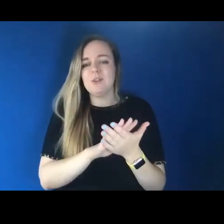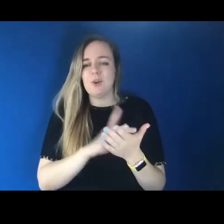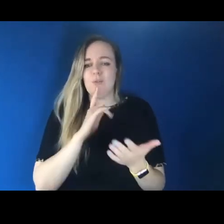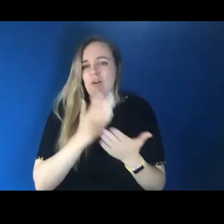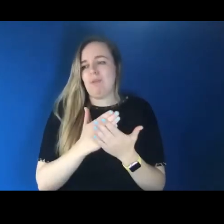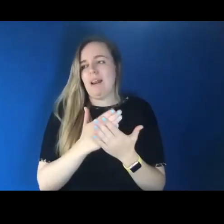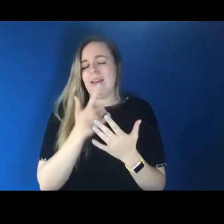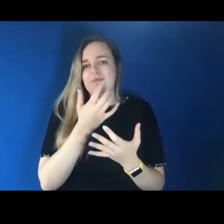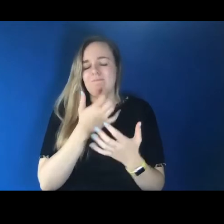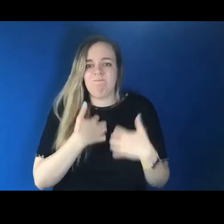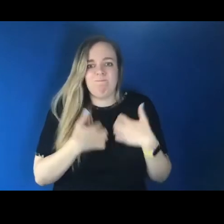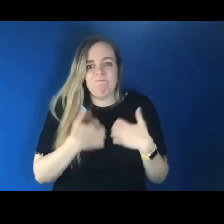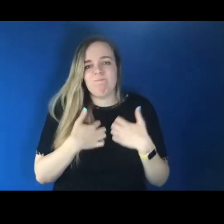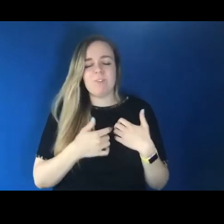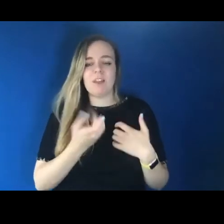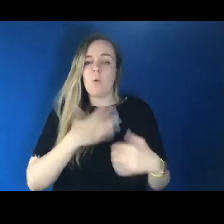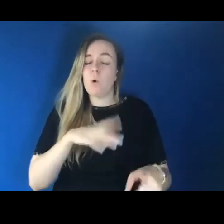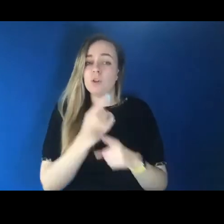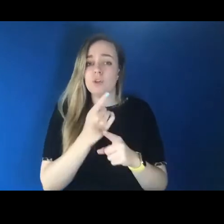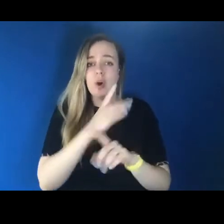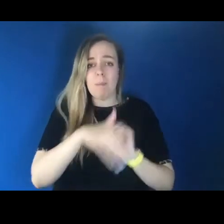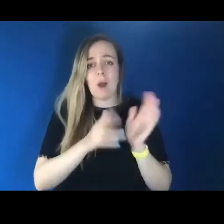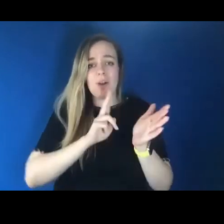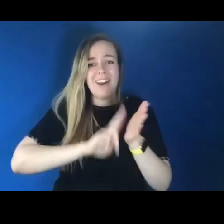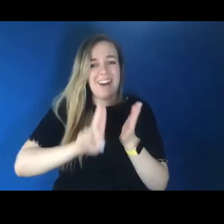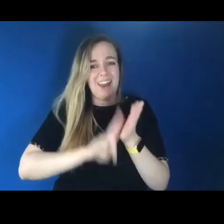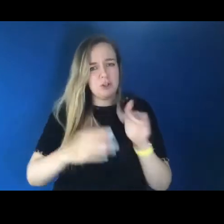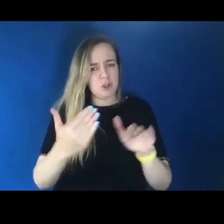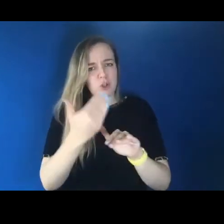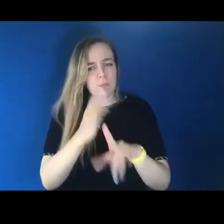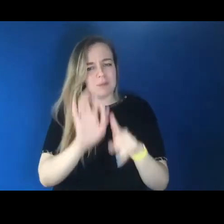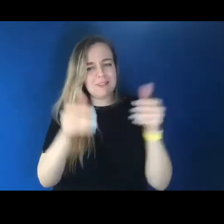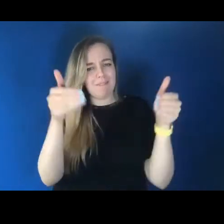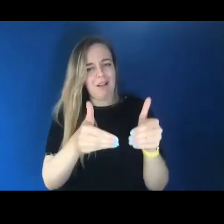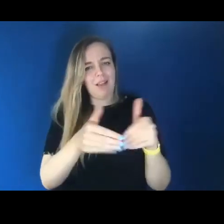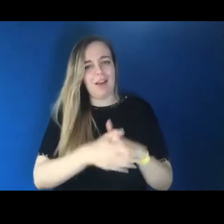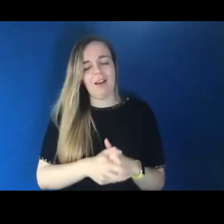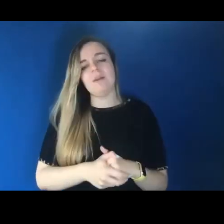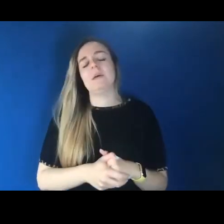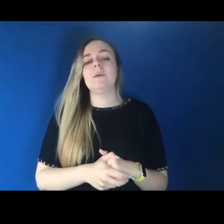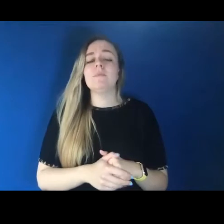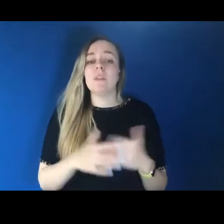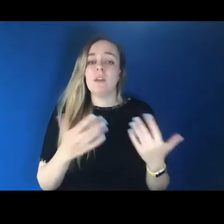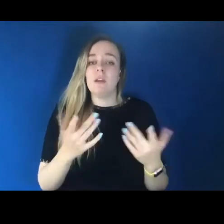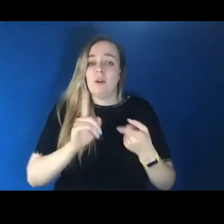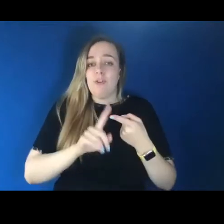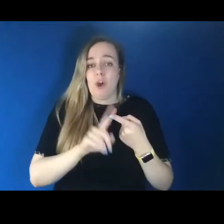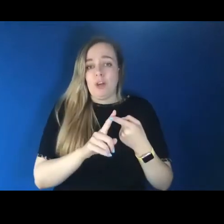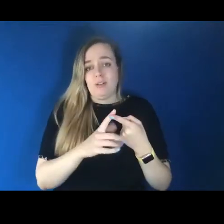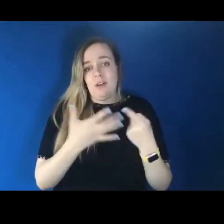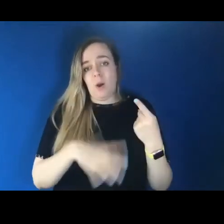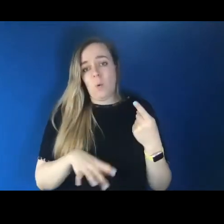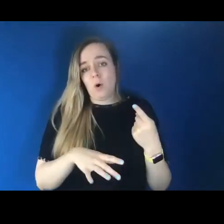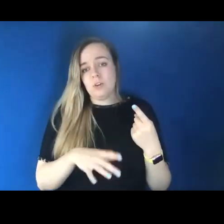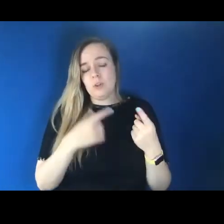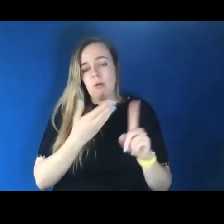really fascinating, and I'm going to talk a bit more about nature-based jobs specifically. I guess first off, I actually just wanted to